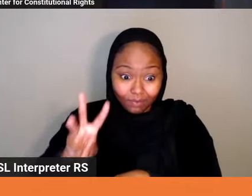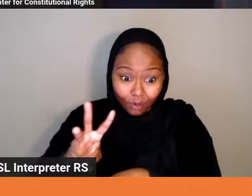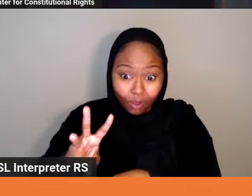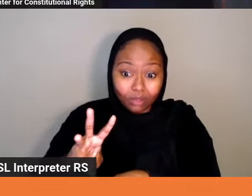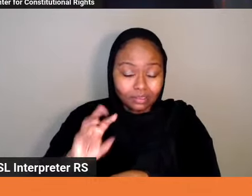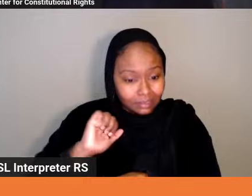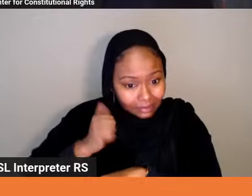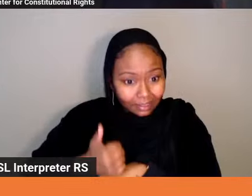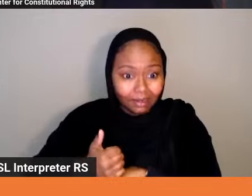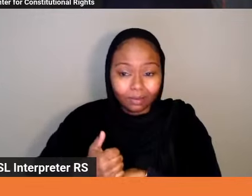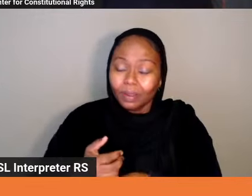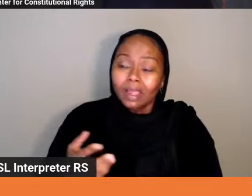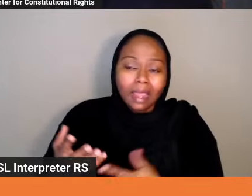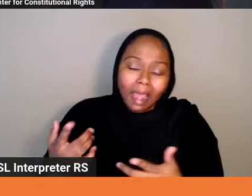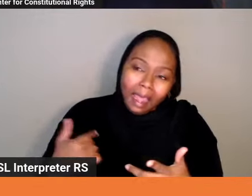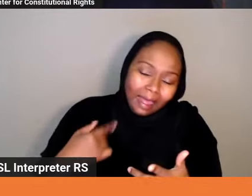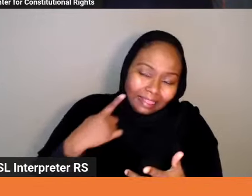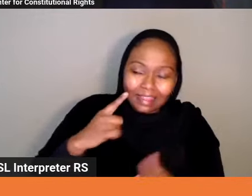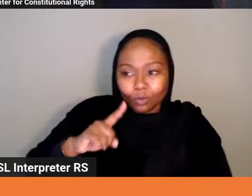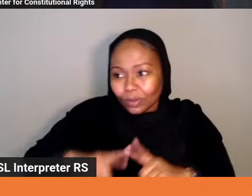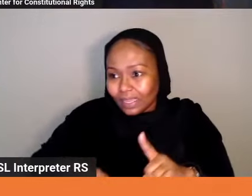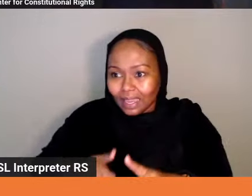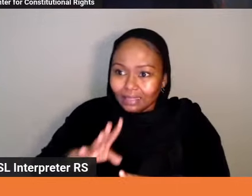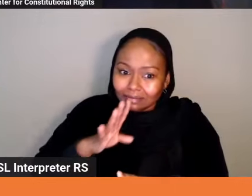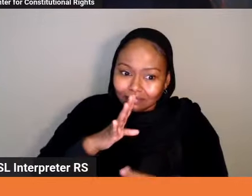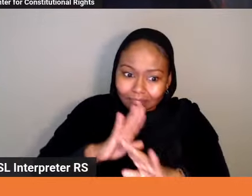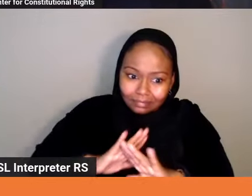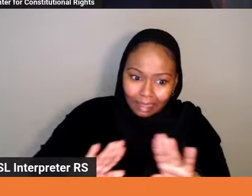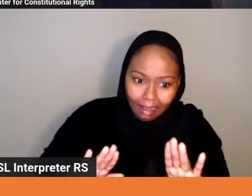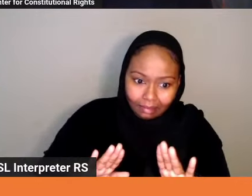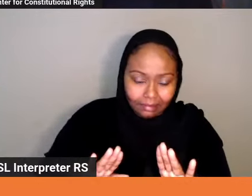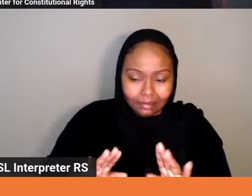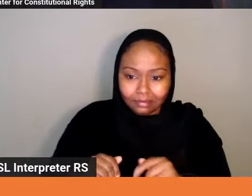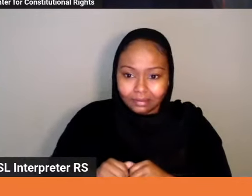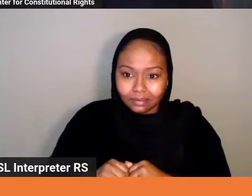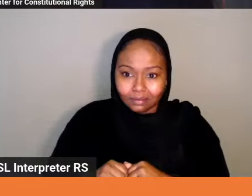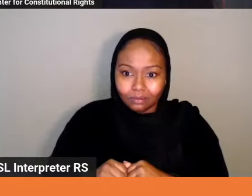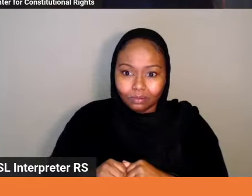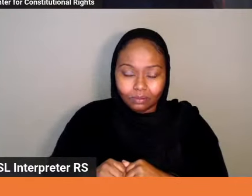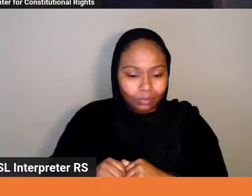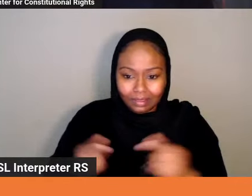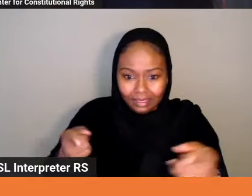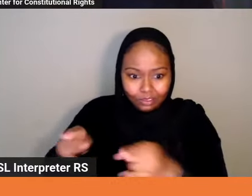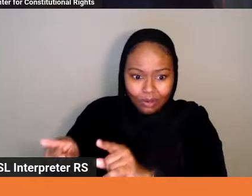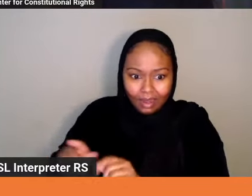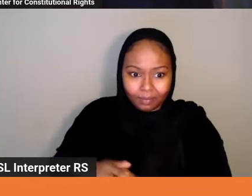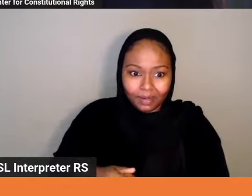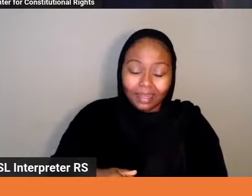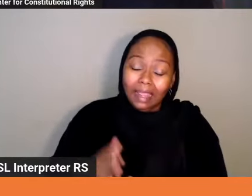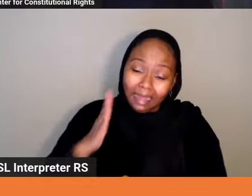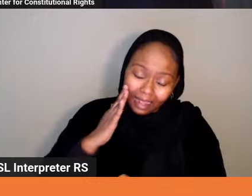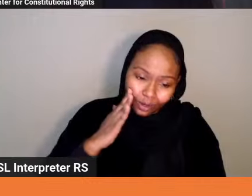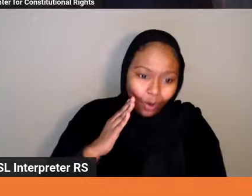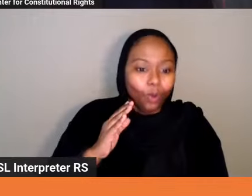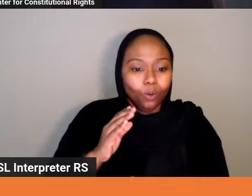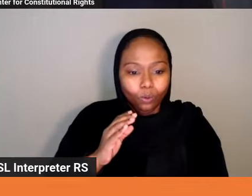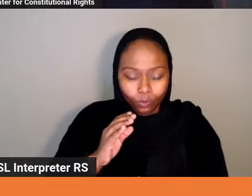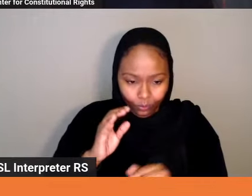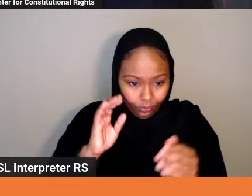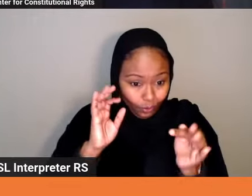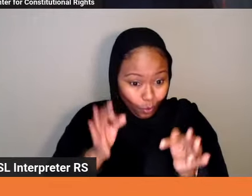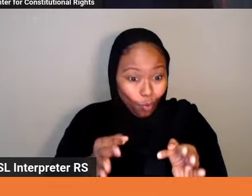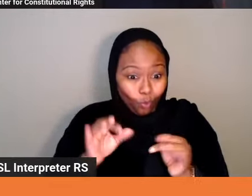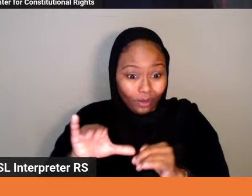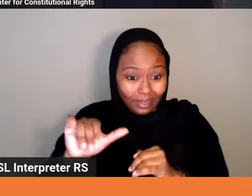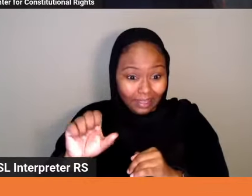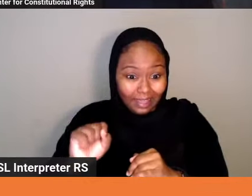stand silent on the sidelines at moments like this. And even when the court cases are difficult and the courts may not be